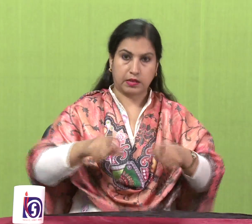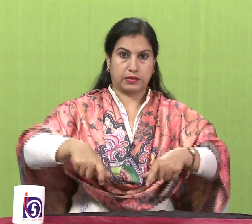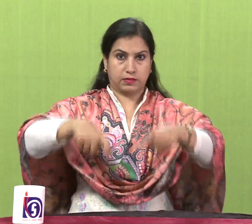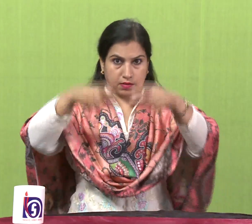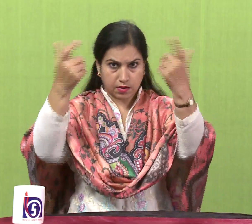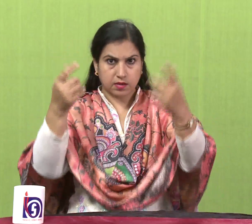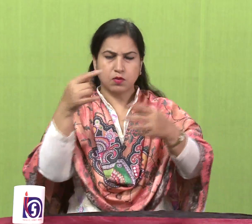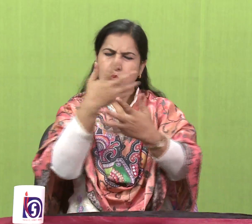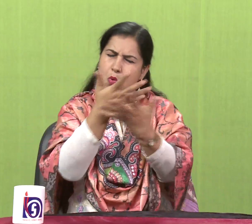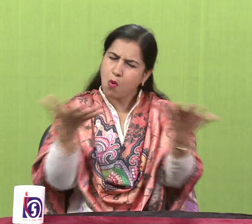etc.